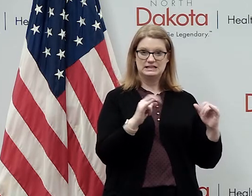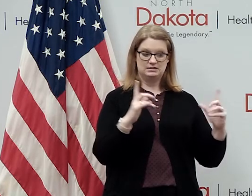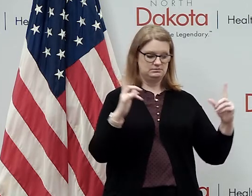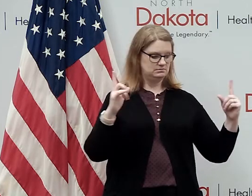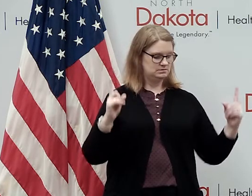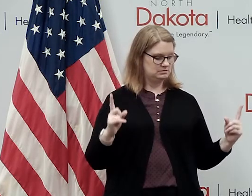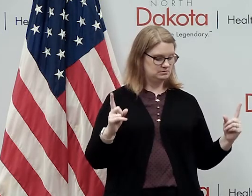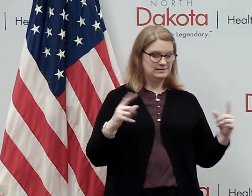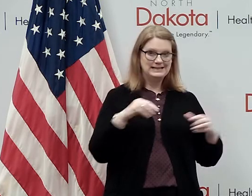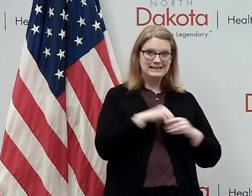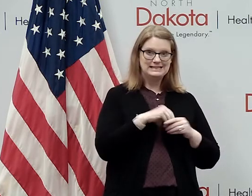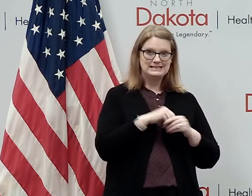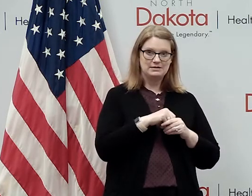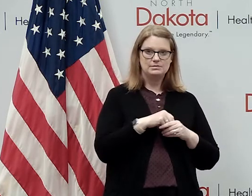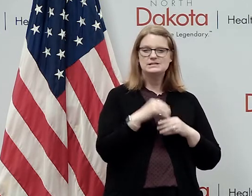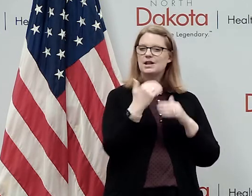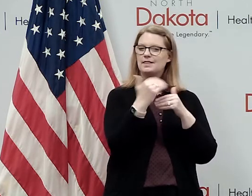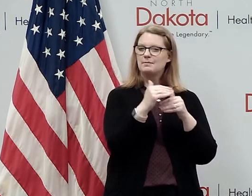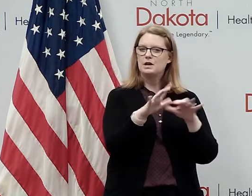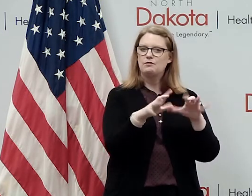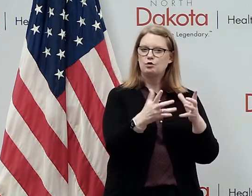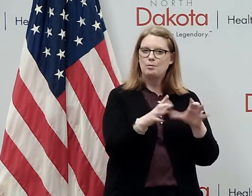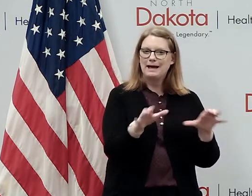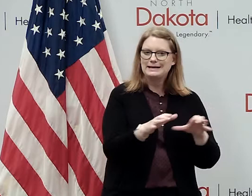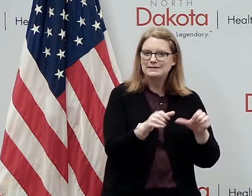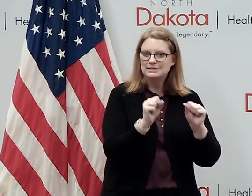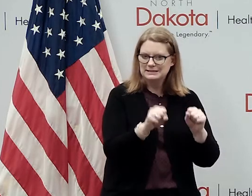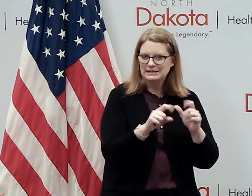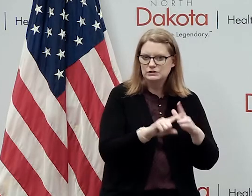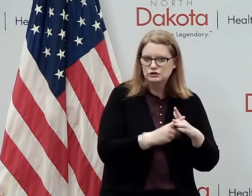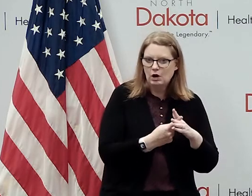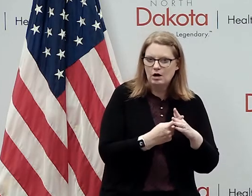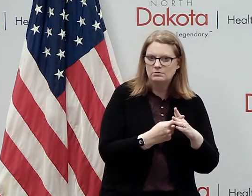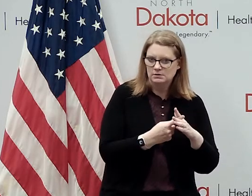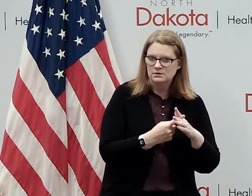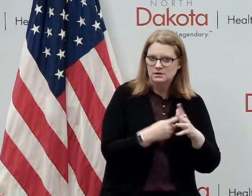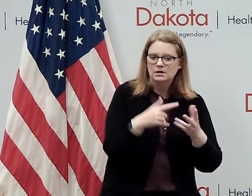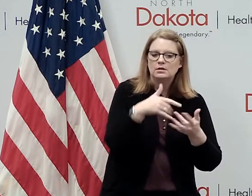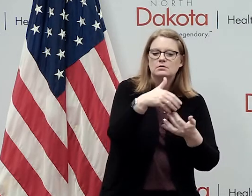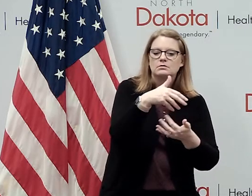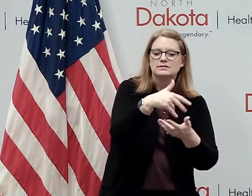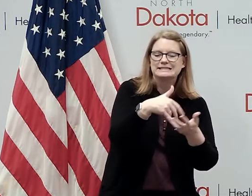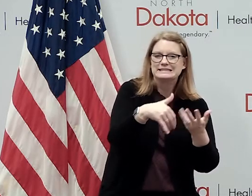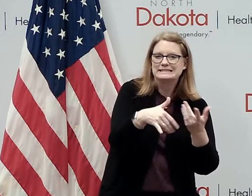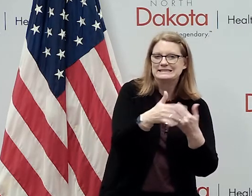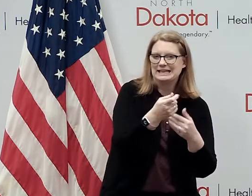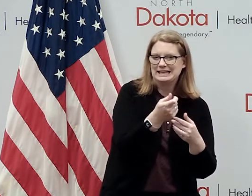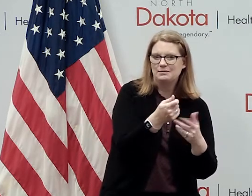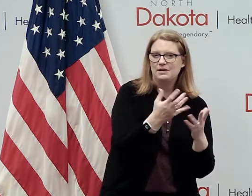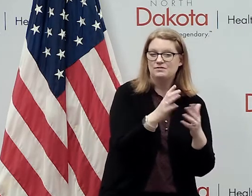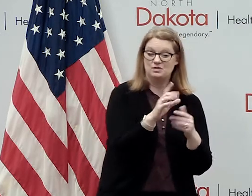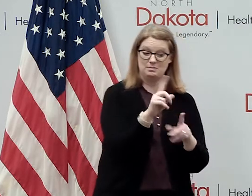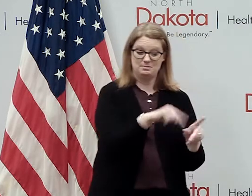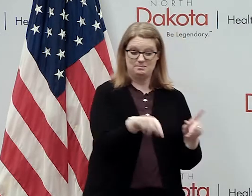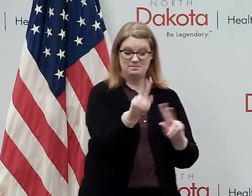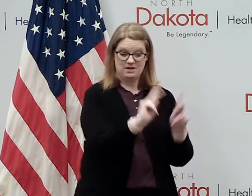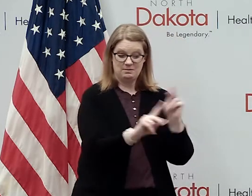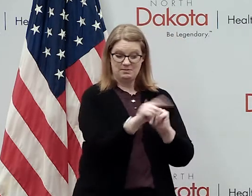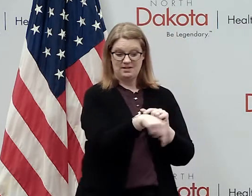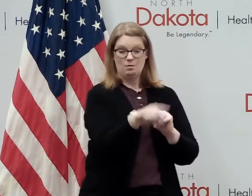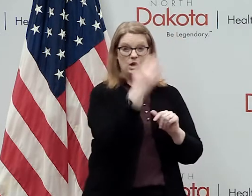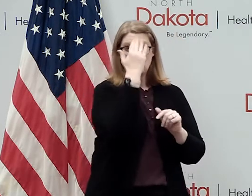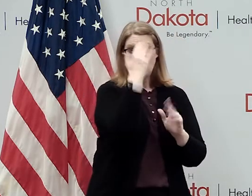measures inside. Limited group activities can begin occurring internally for COVID-19 negative residents,